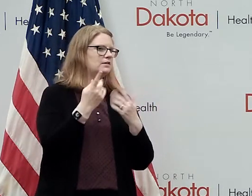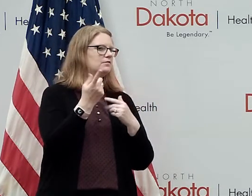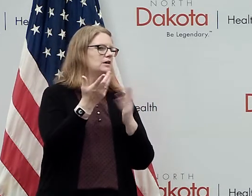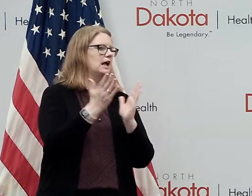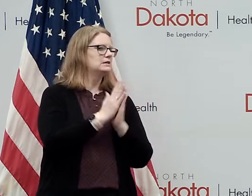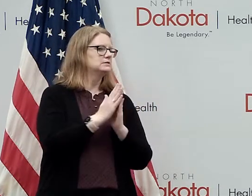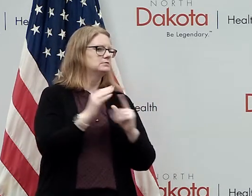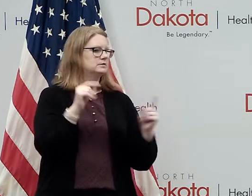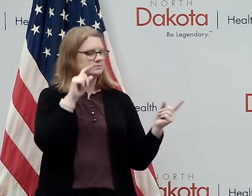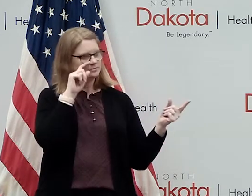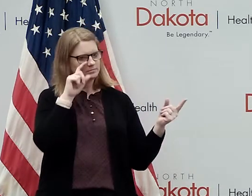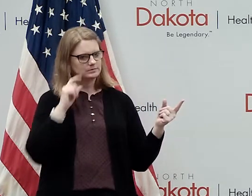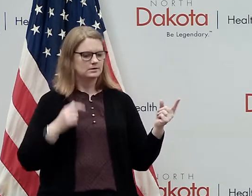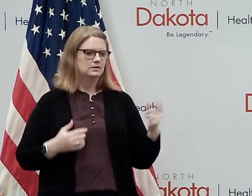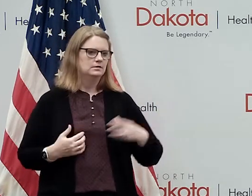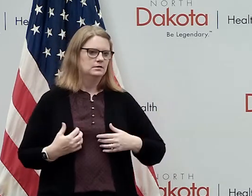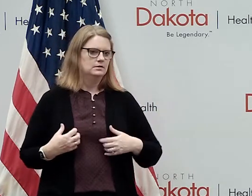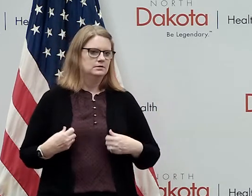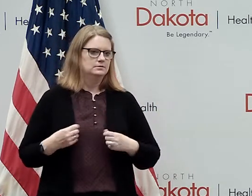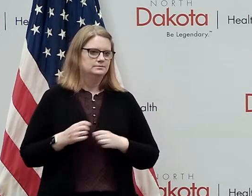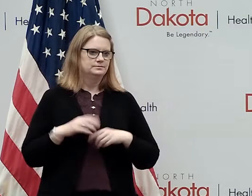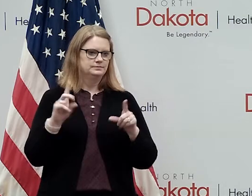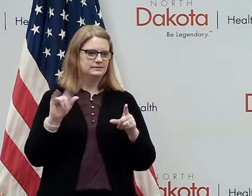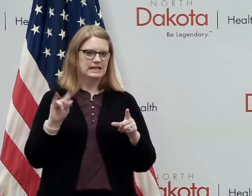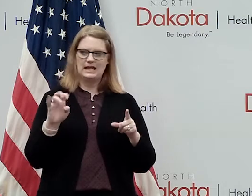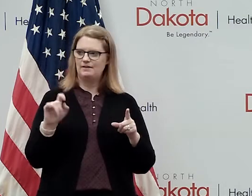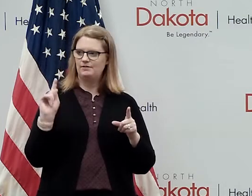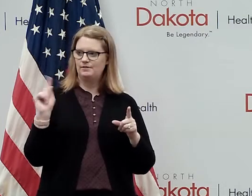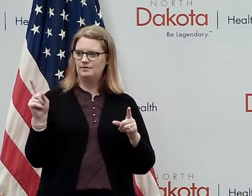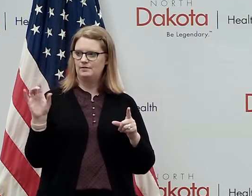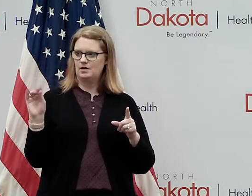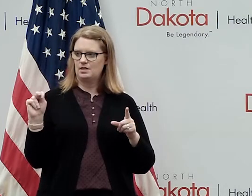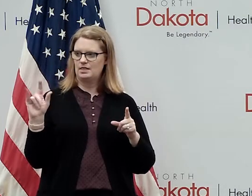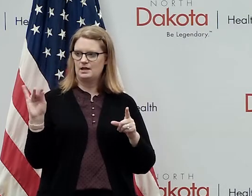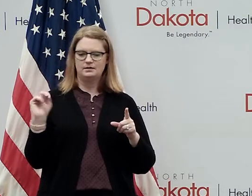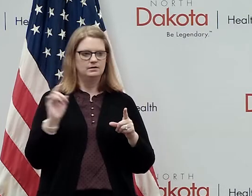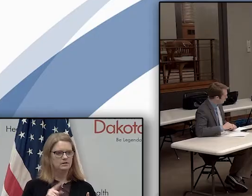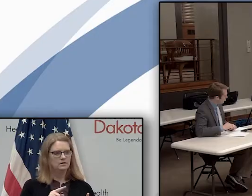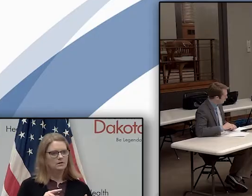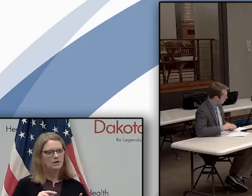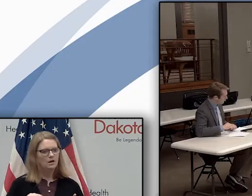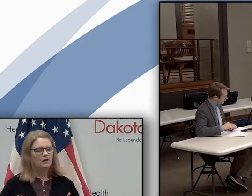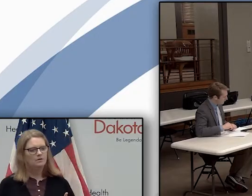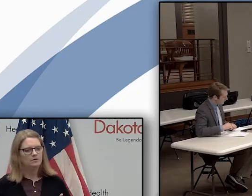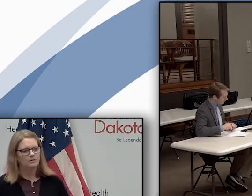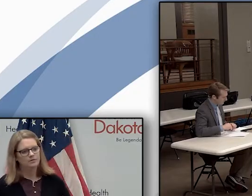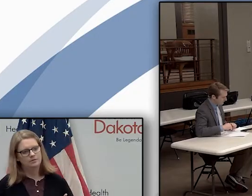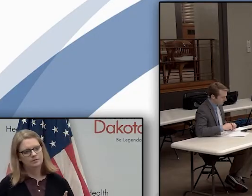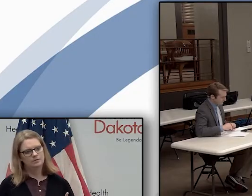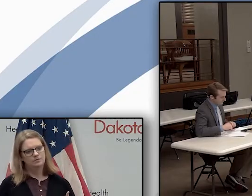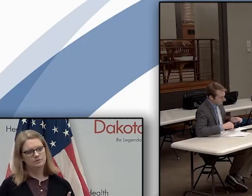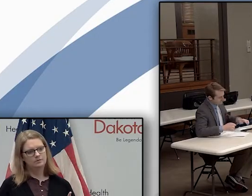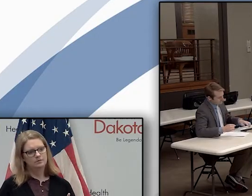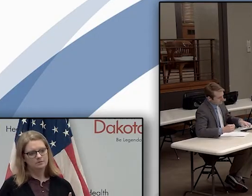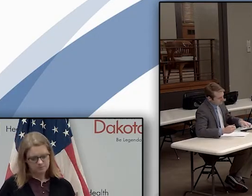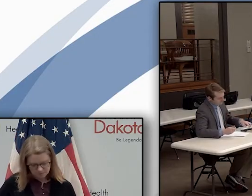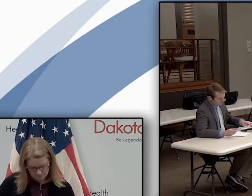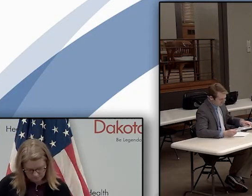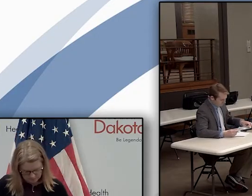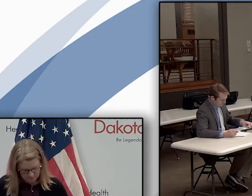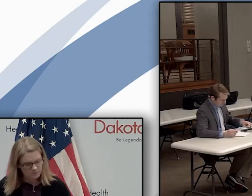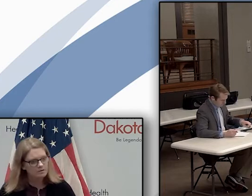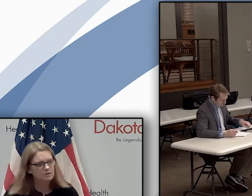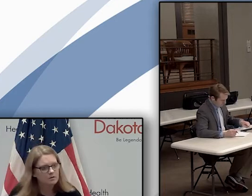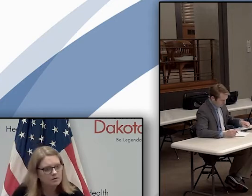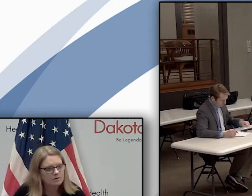question. I'm going Dave, and then I'm going online. Governor, early on you had people